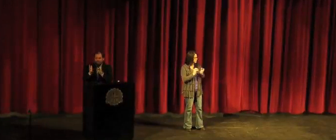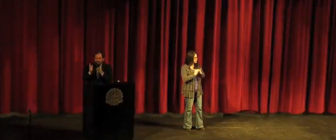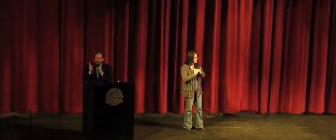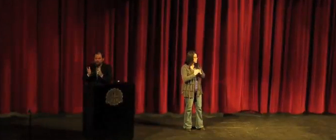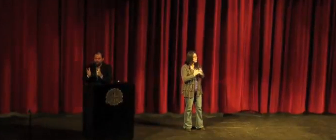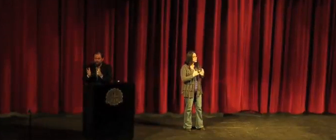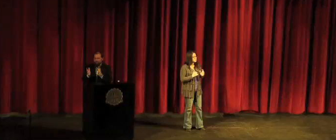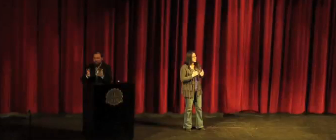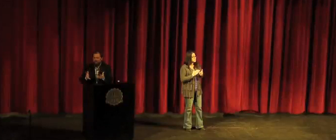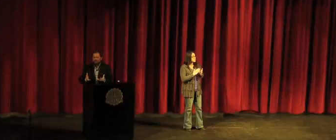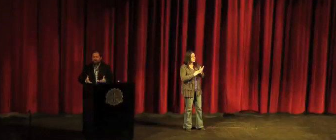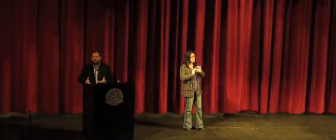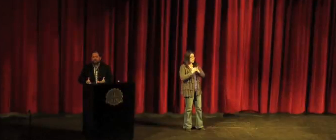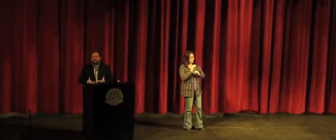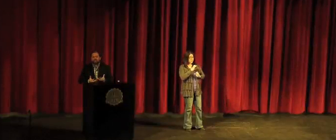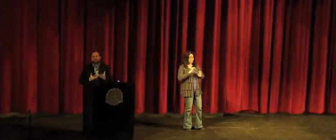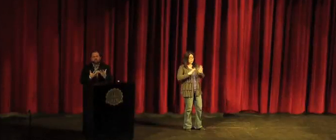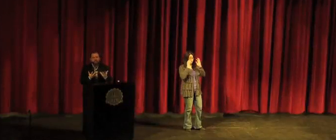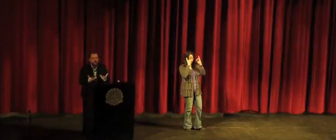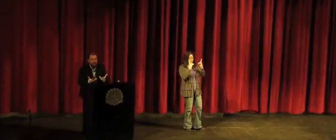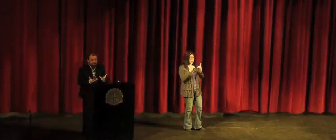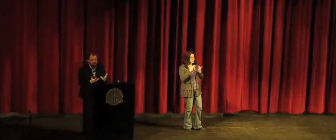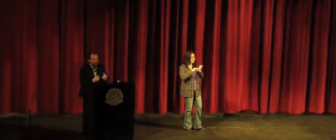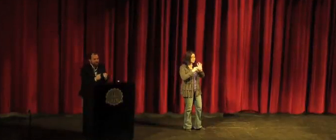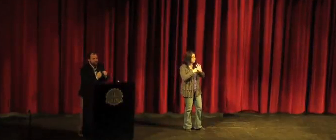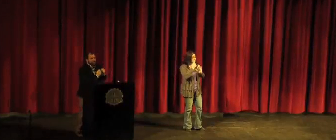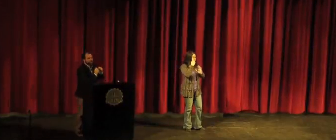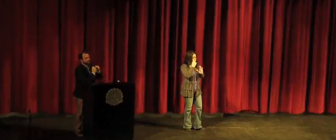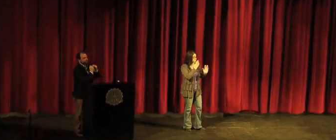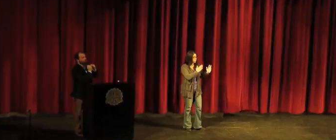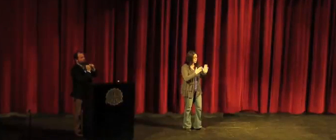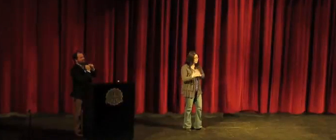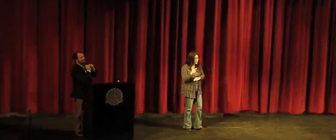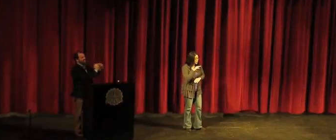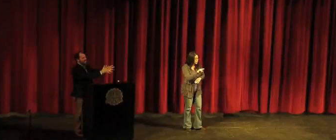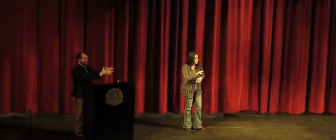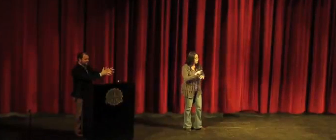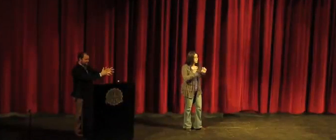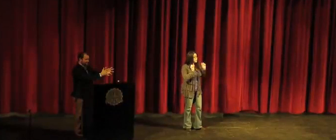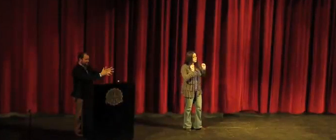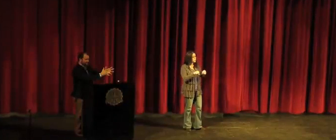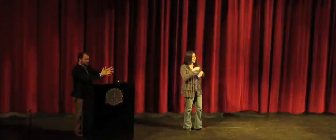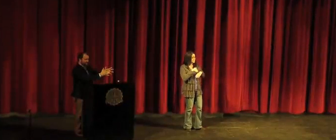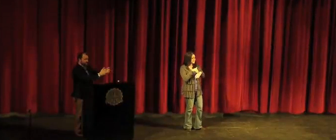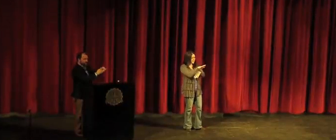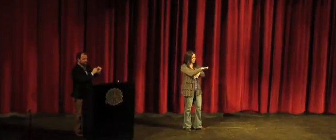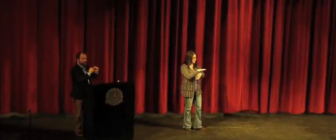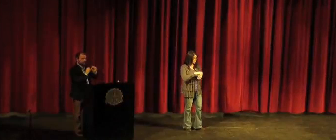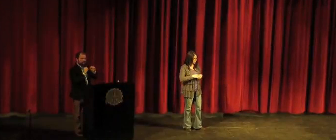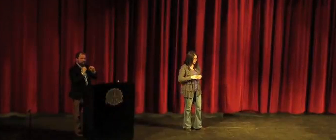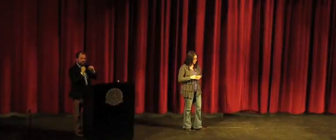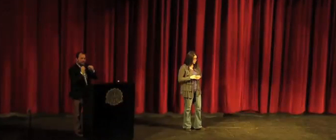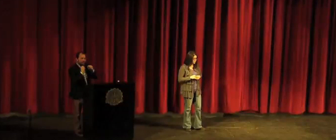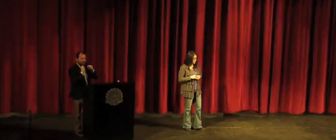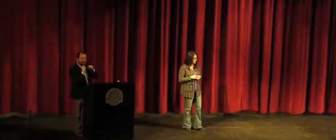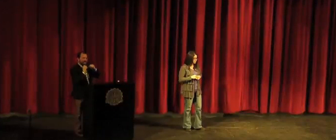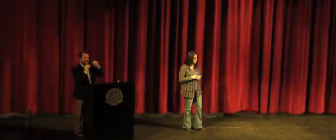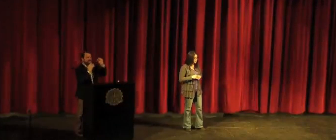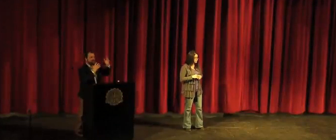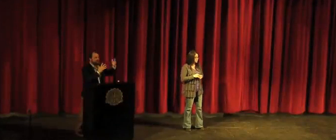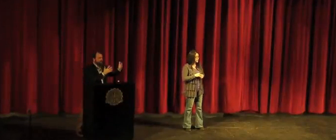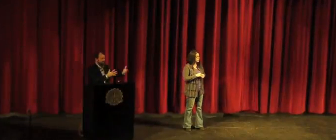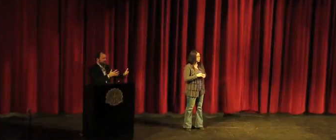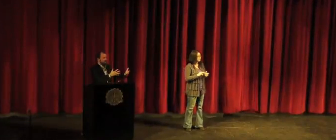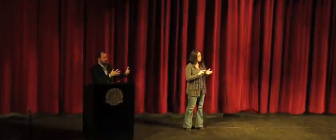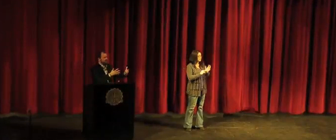ways, a Christian education is meant to prepare you so that you can be sent. That is, there's a way in which the